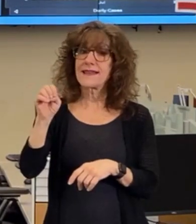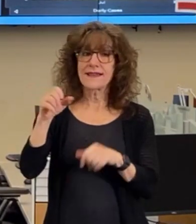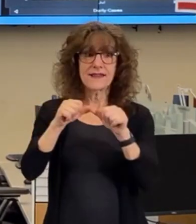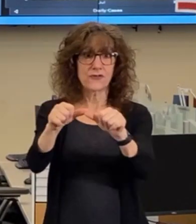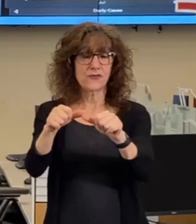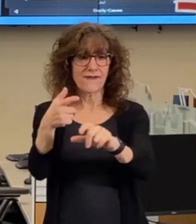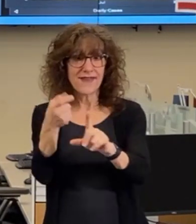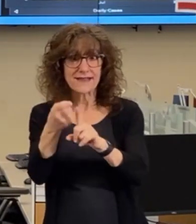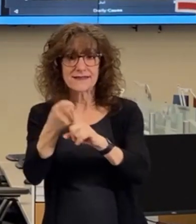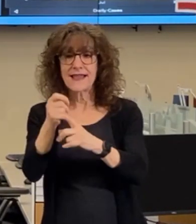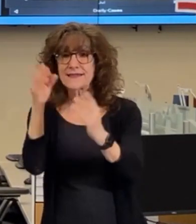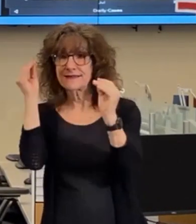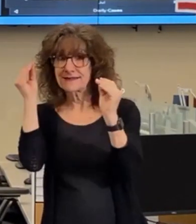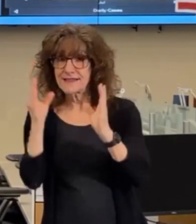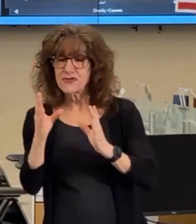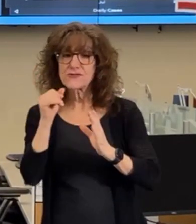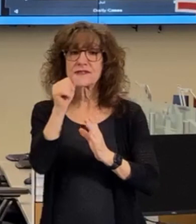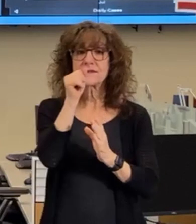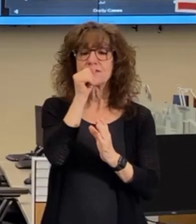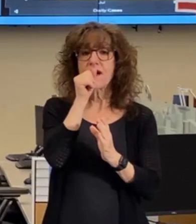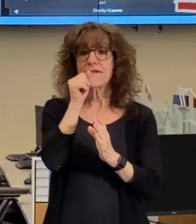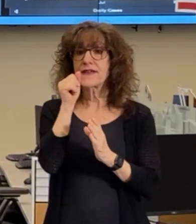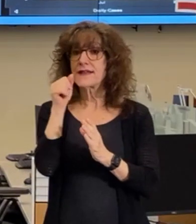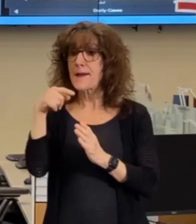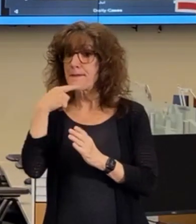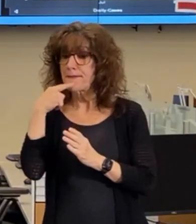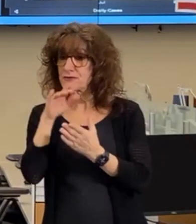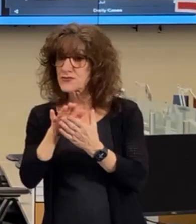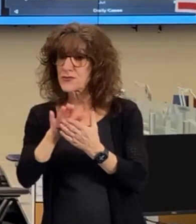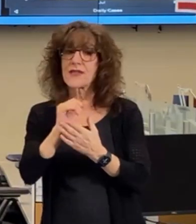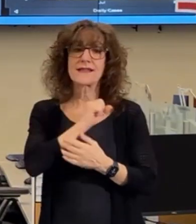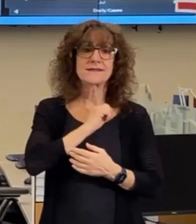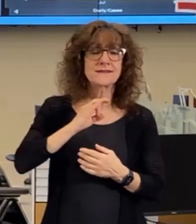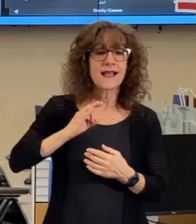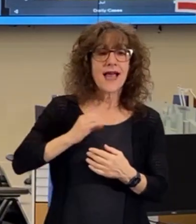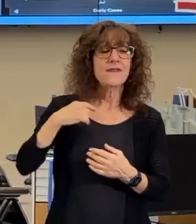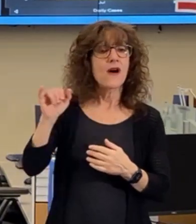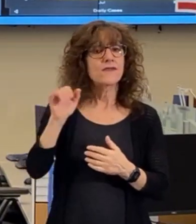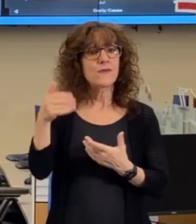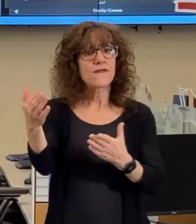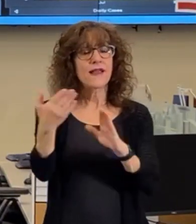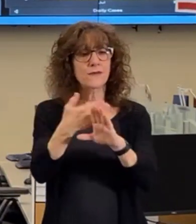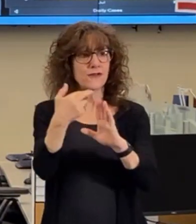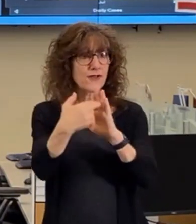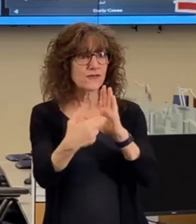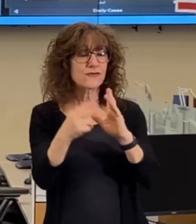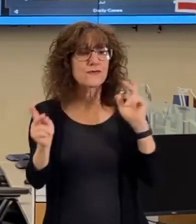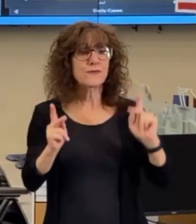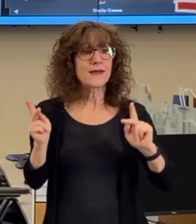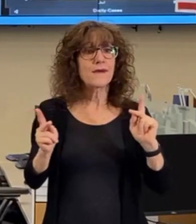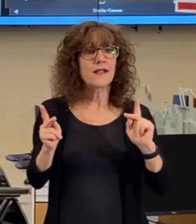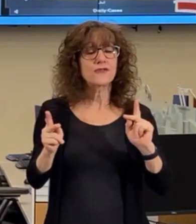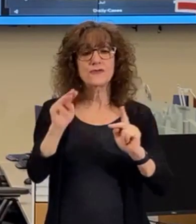teachers and public and private school teachers and staff. And we're also providing pre-registered people